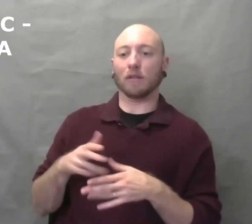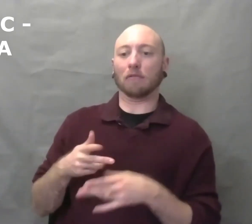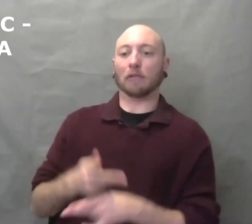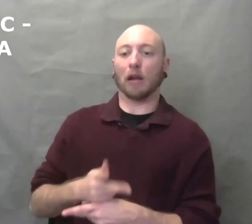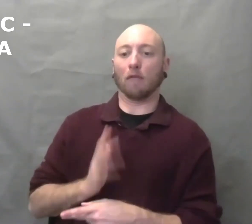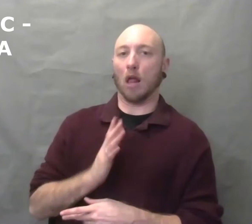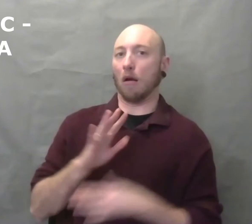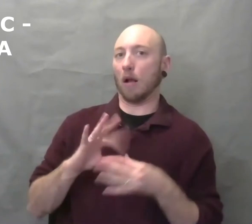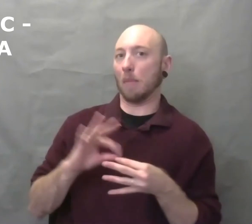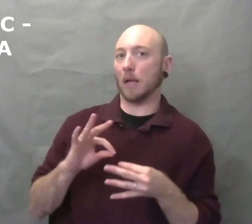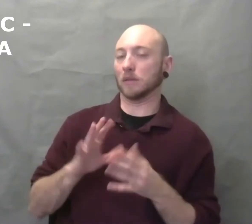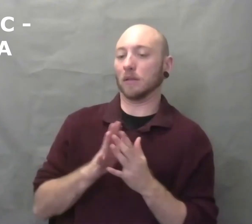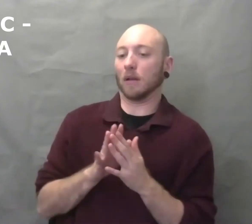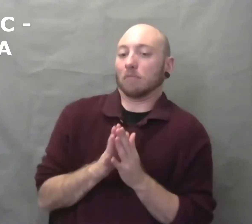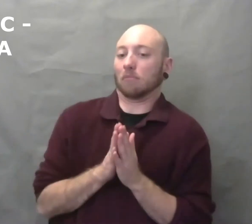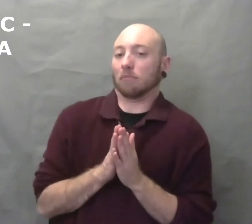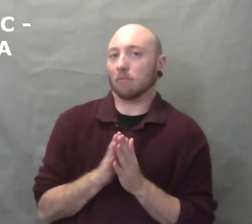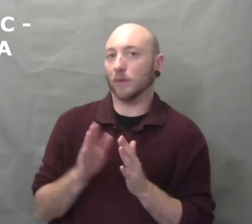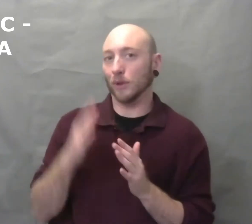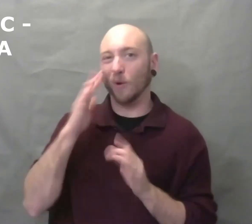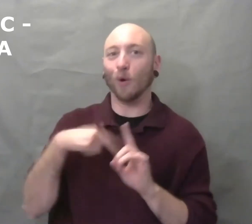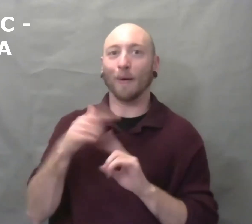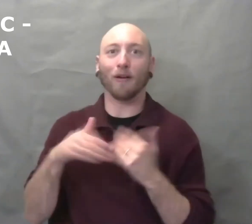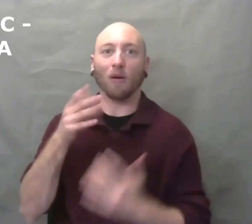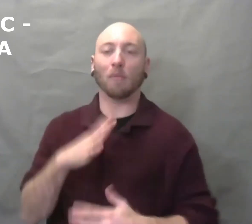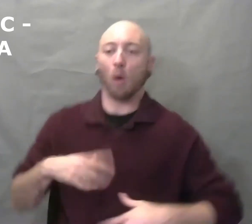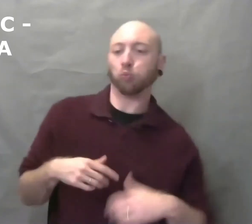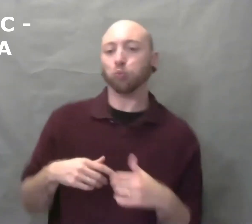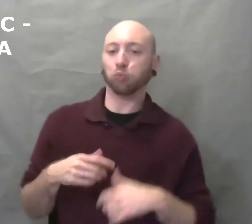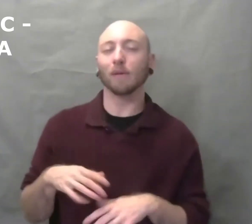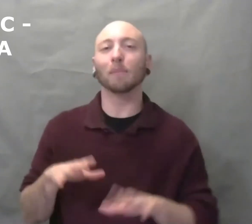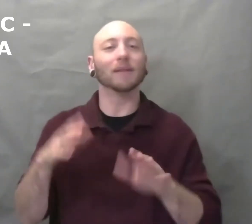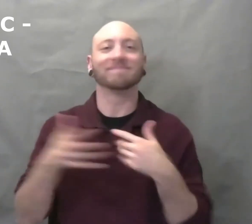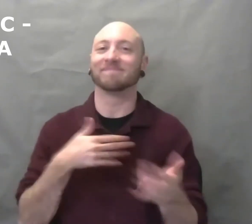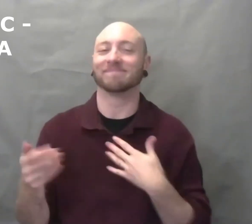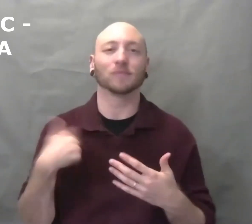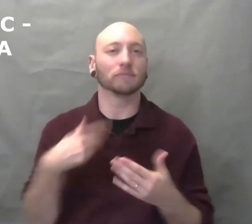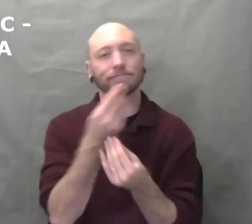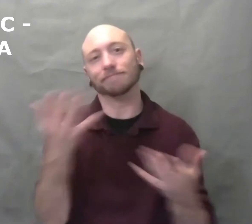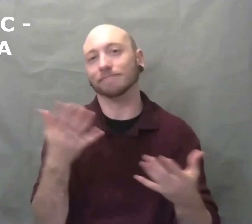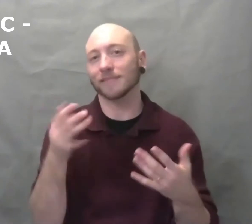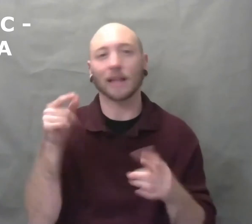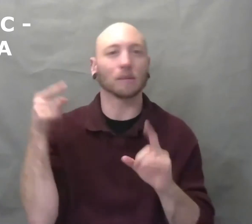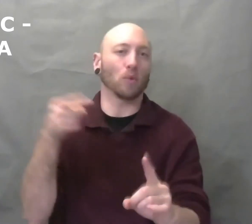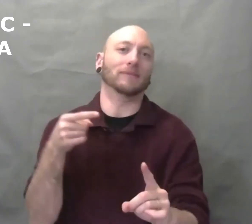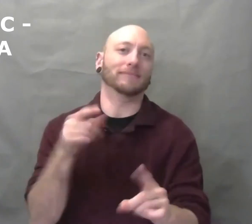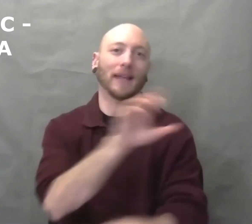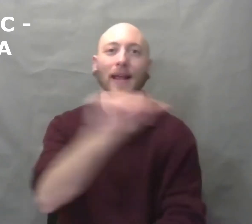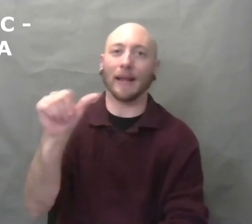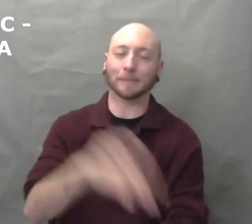are like when we're just all men. But we pass the message if we can because that's what we're supposed to do. So, experience, strength,